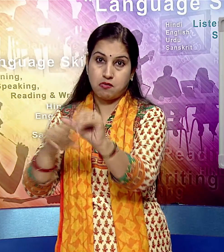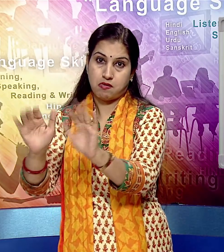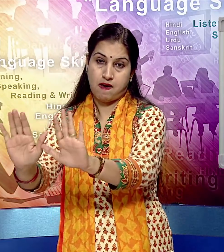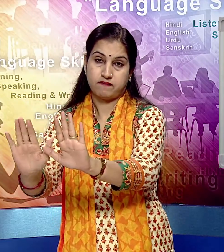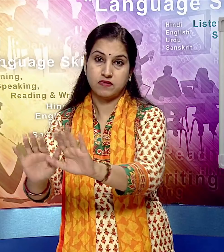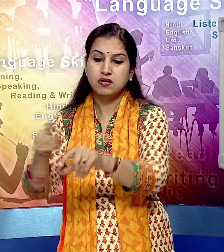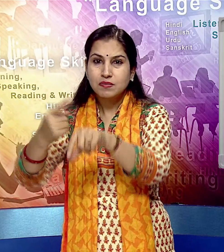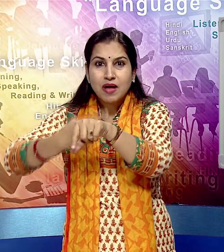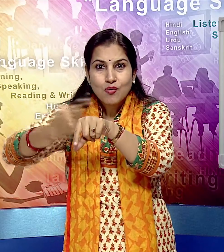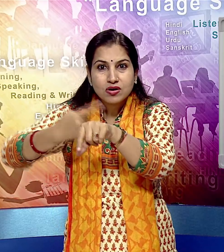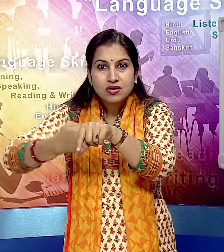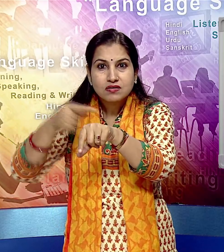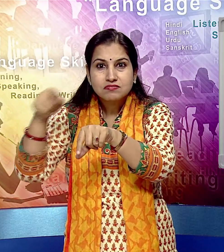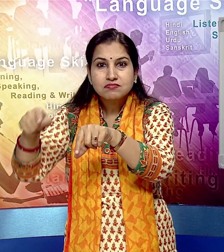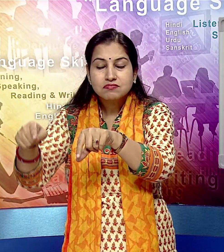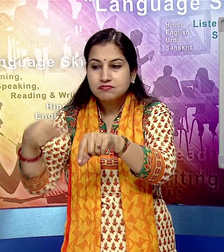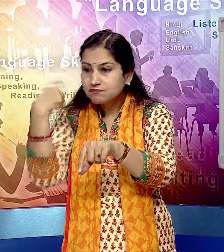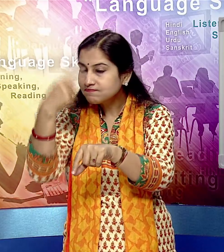browning of food does not occur,